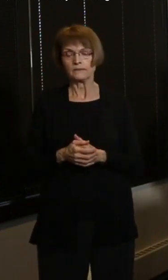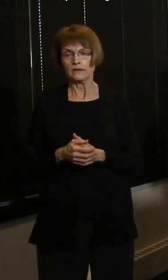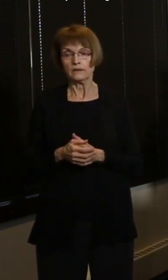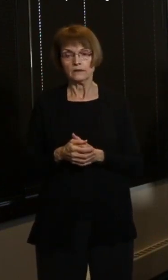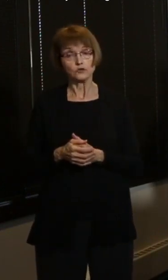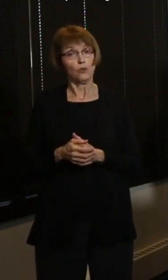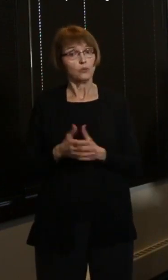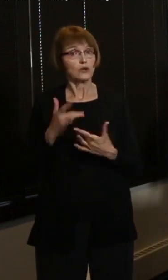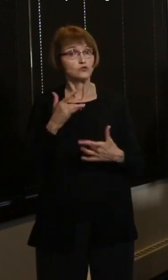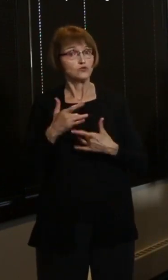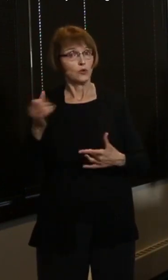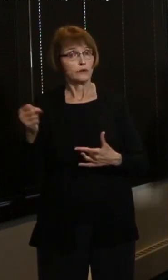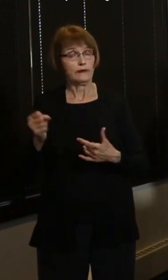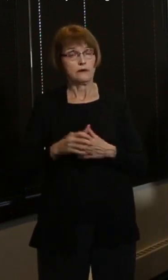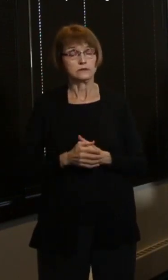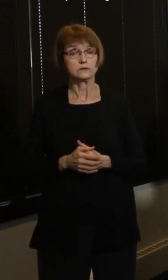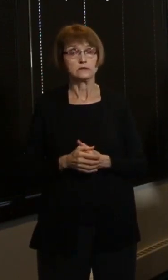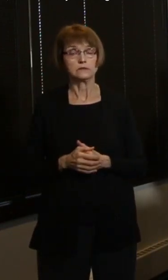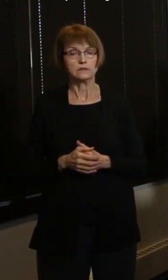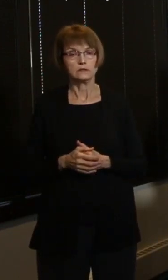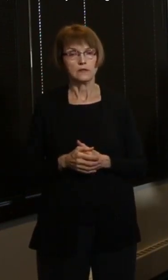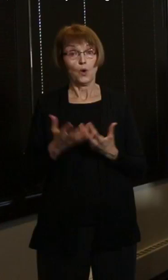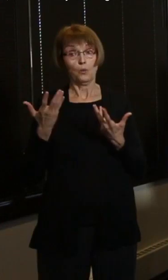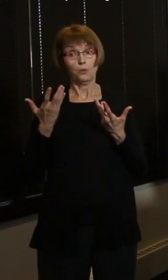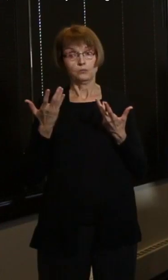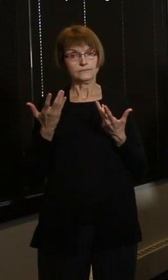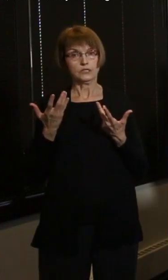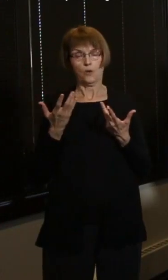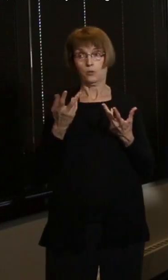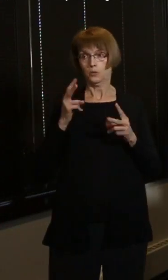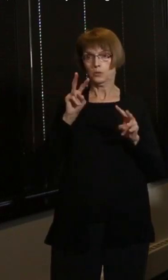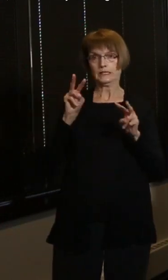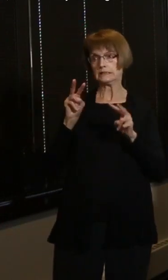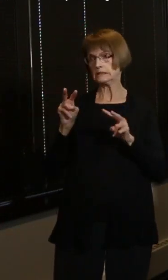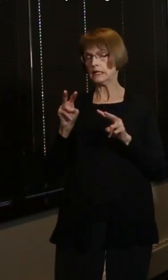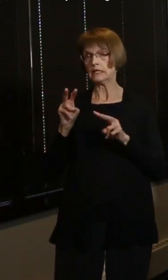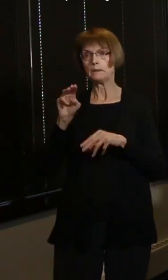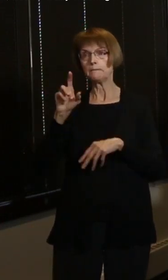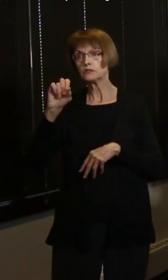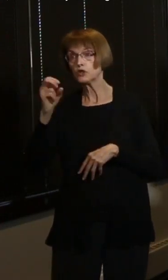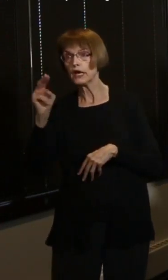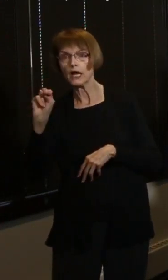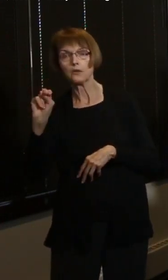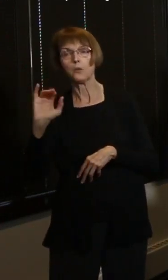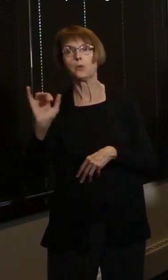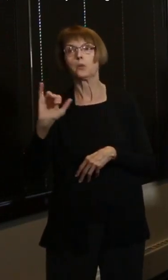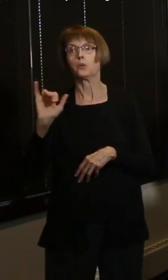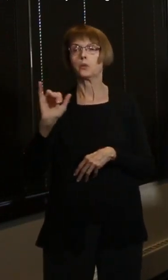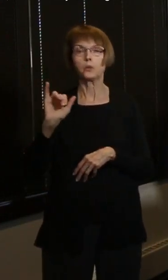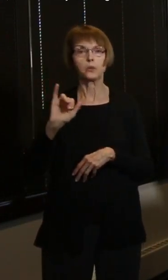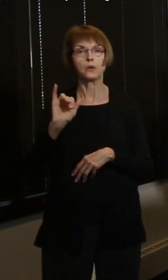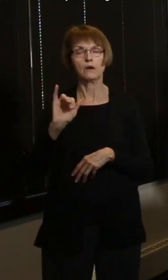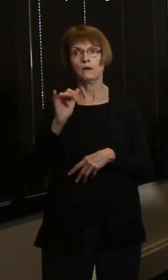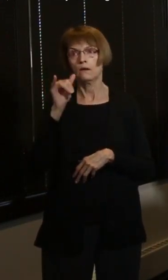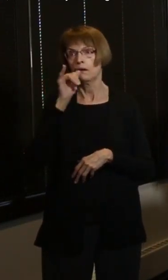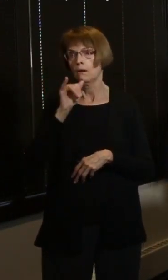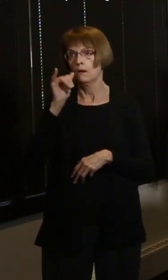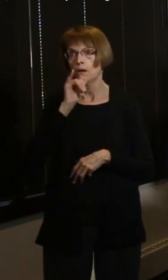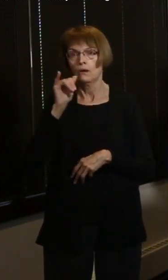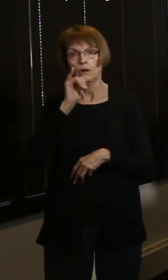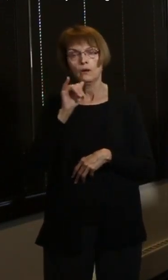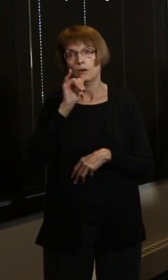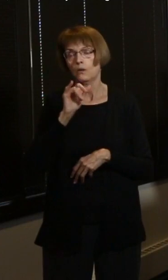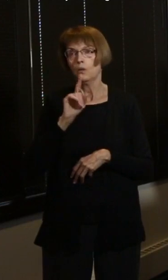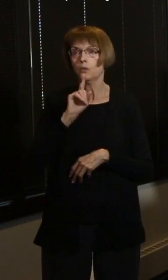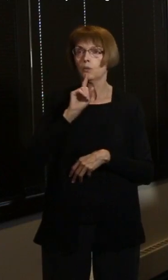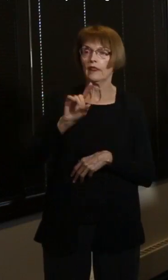Certainly, we don't want to happen here what's occurring in places like Michigan, right, where they're now really